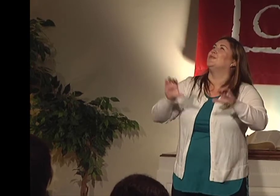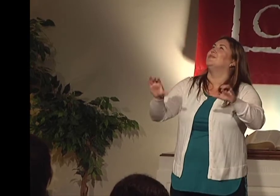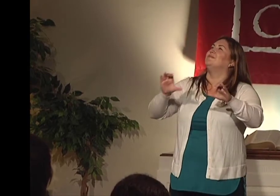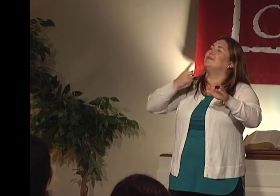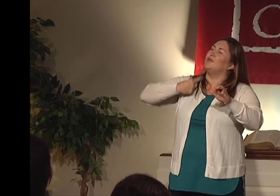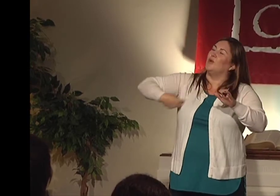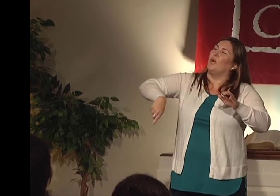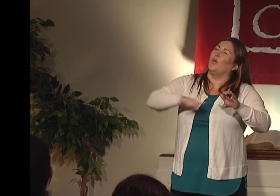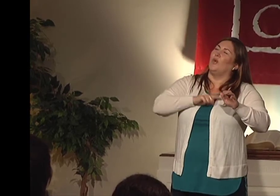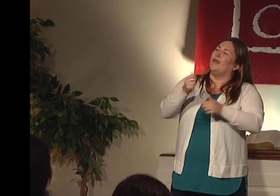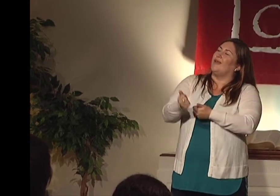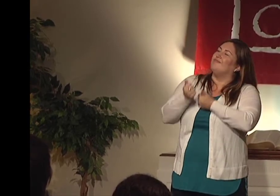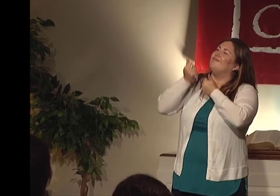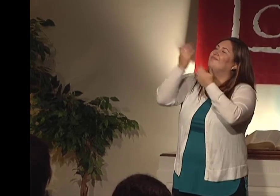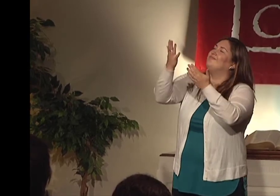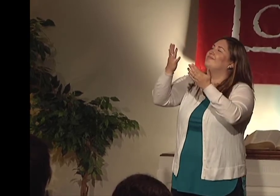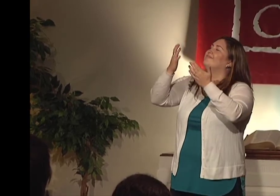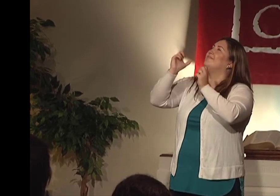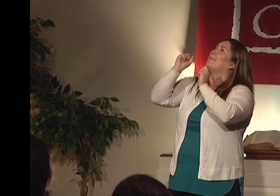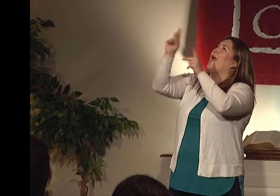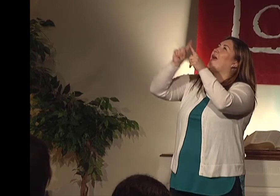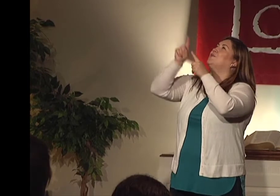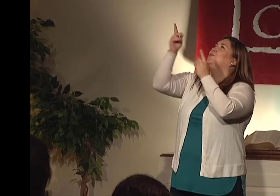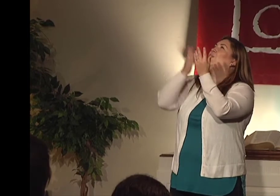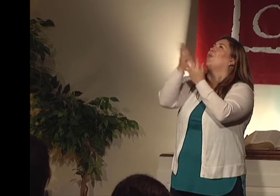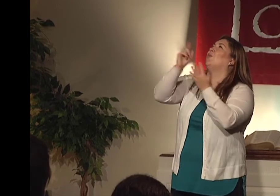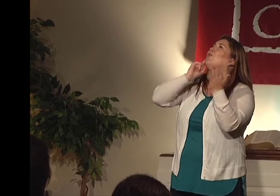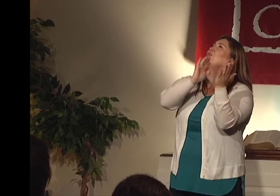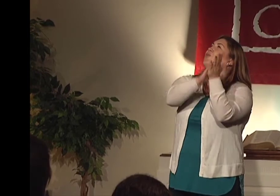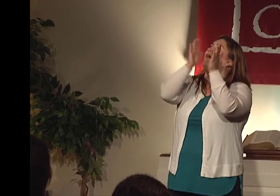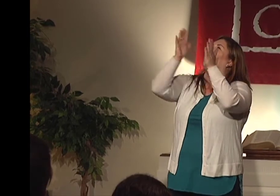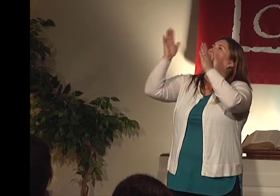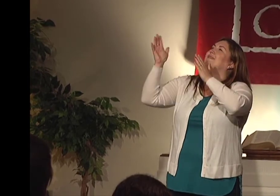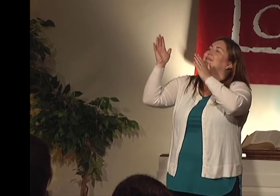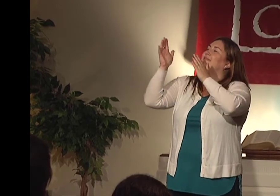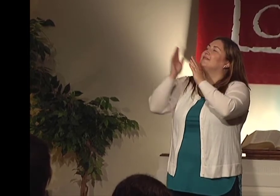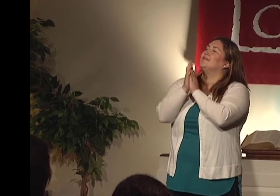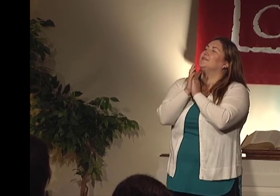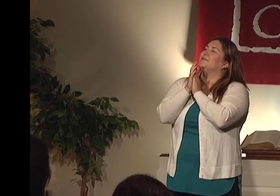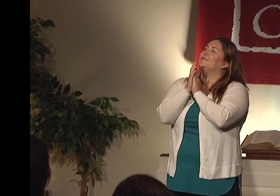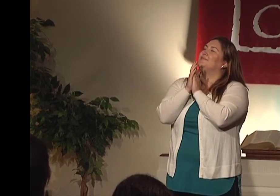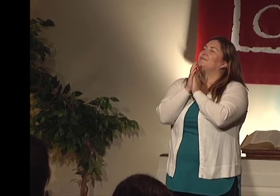your awesome works, and we give it all back to you with praise.